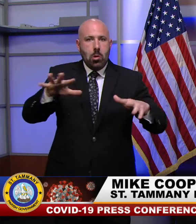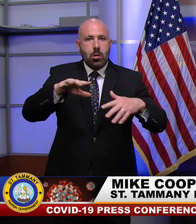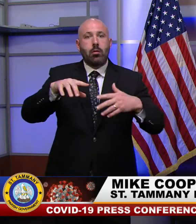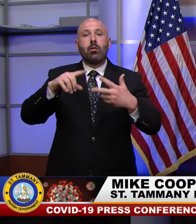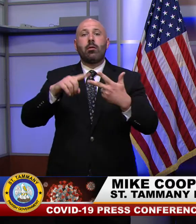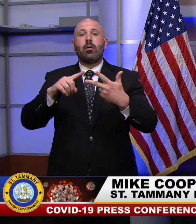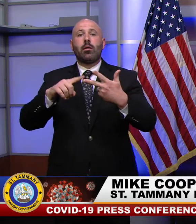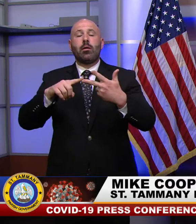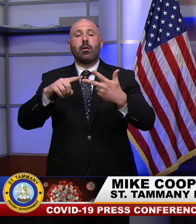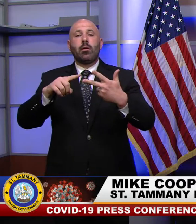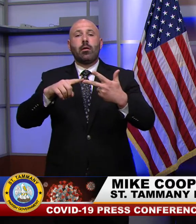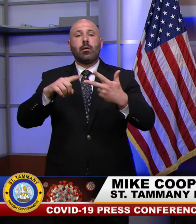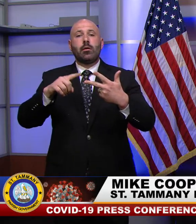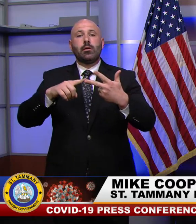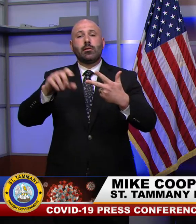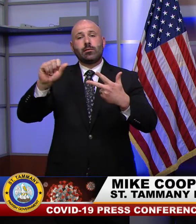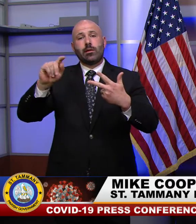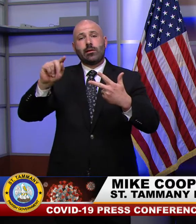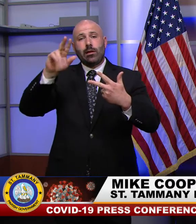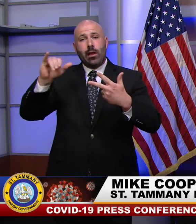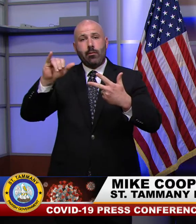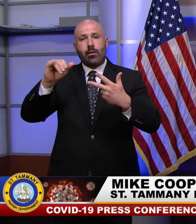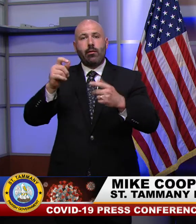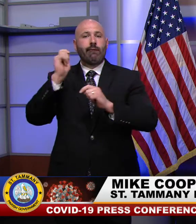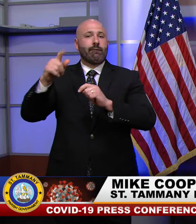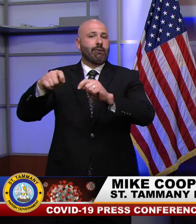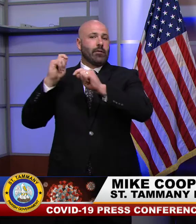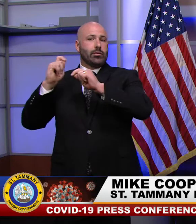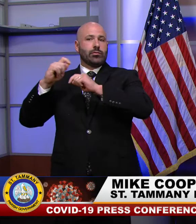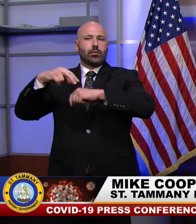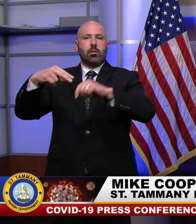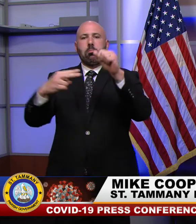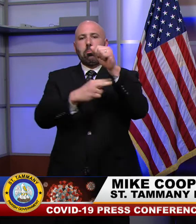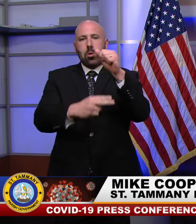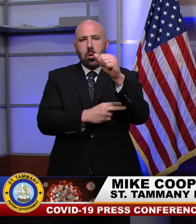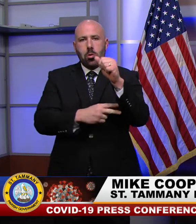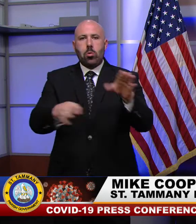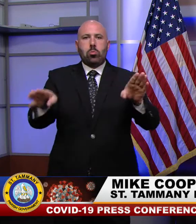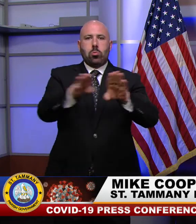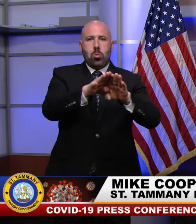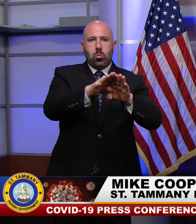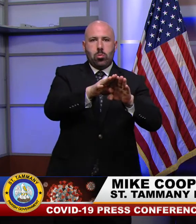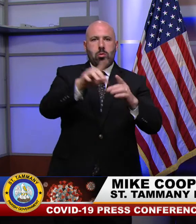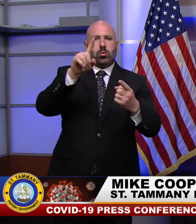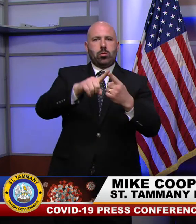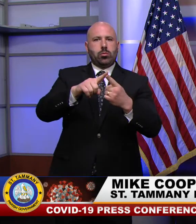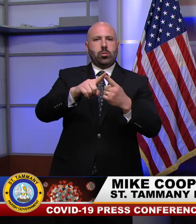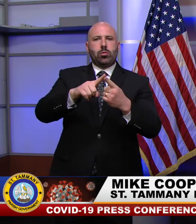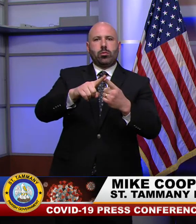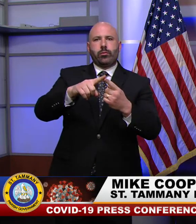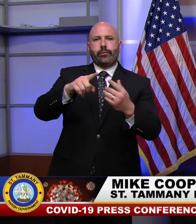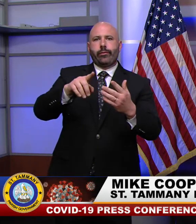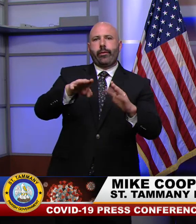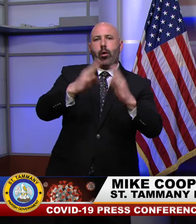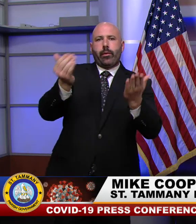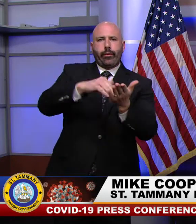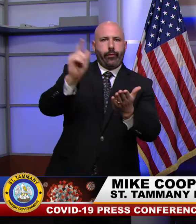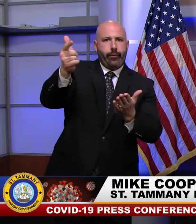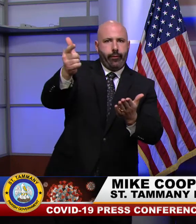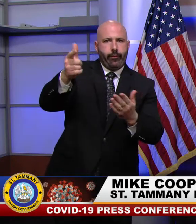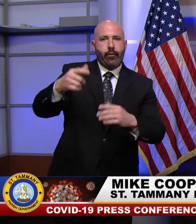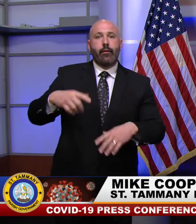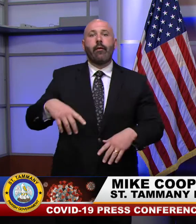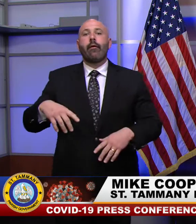closed until further notice. Local Veterans Affairs offices are closed until further notice.